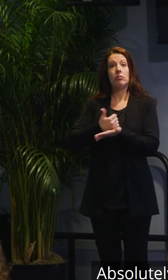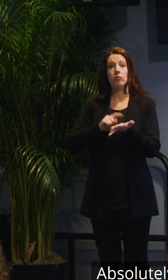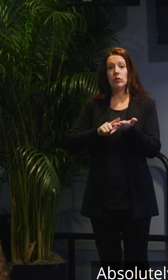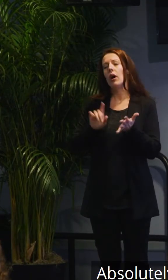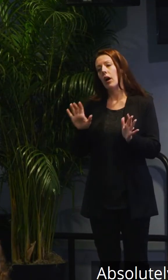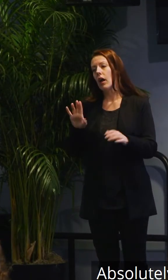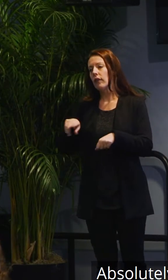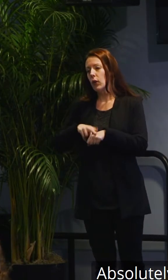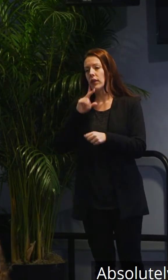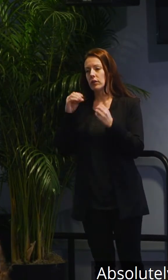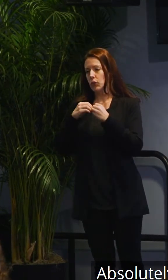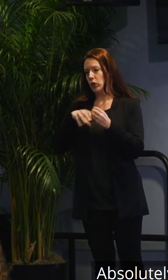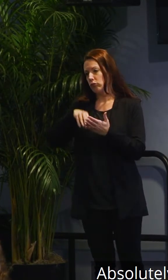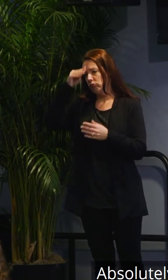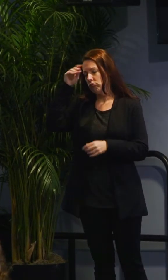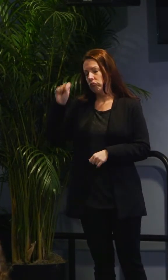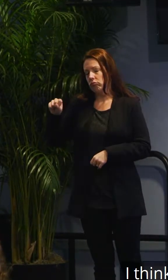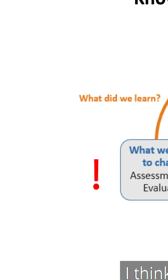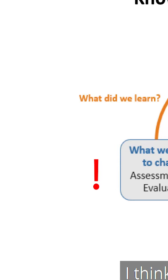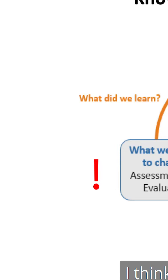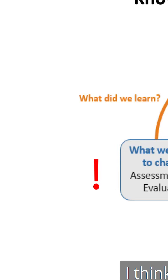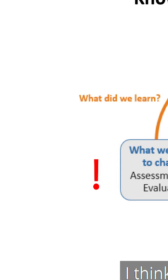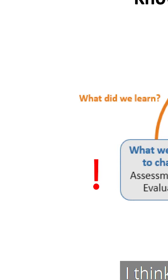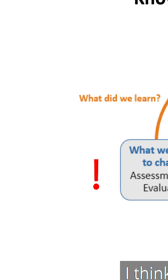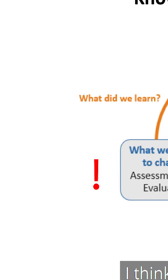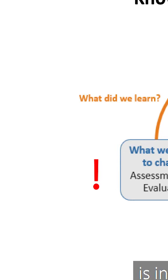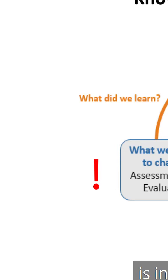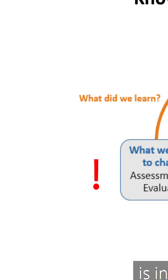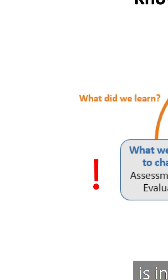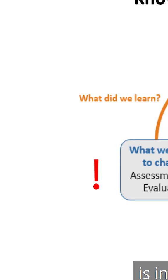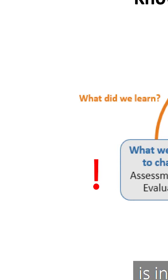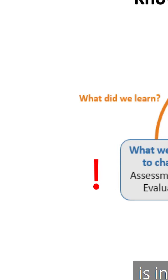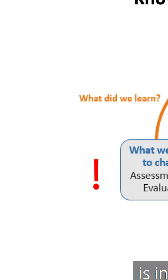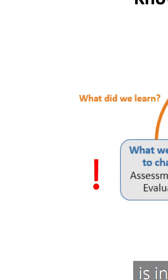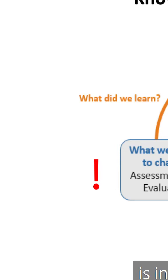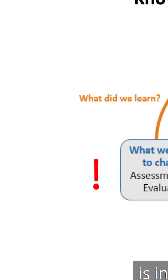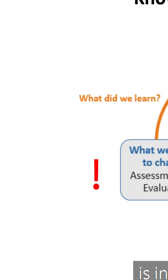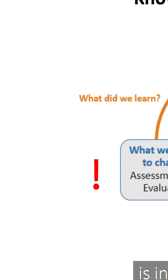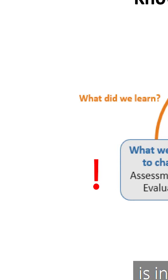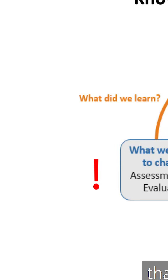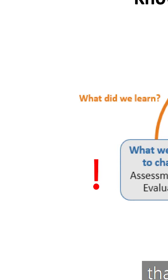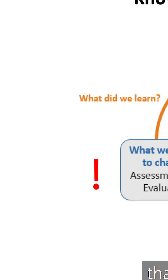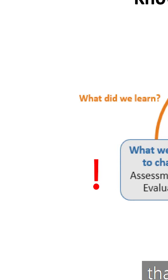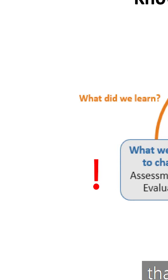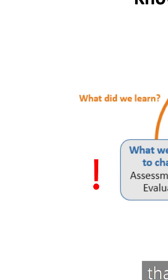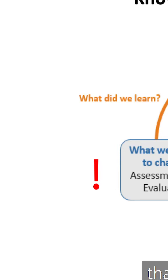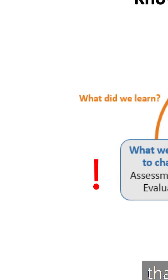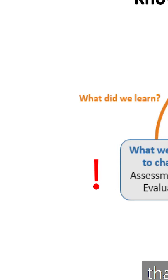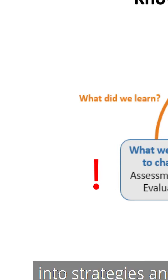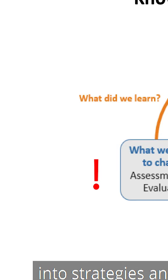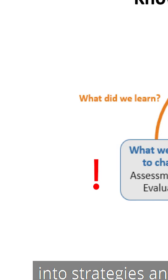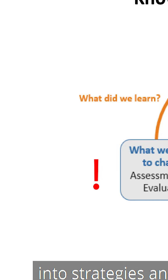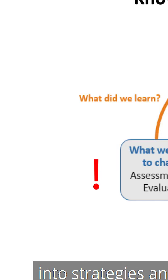learn. Absolutely. That happens all the time. I think where we're struggling is in effectively translating that body of